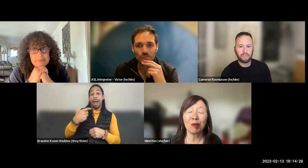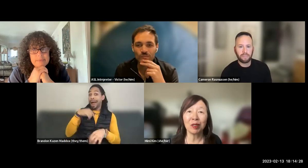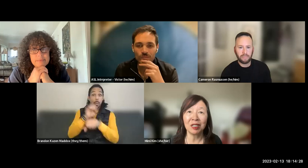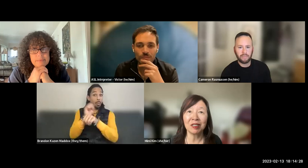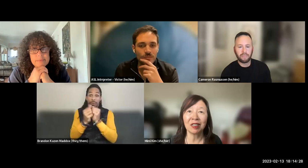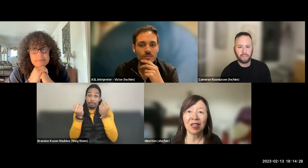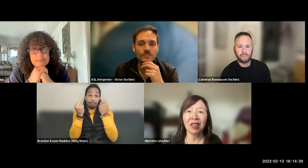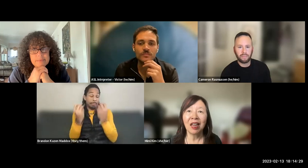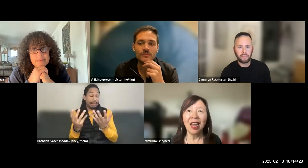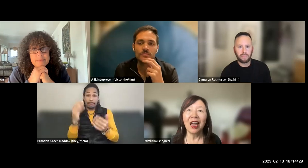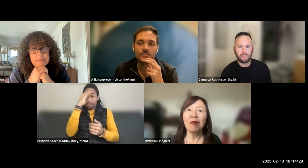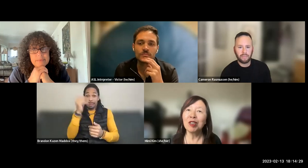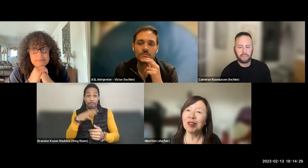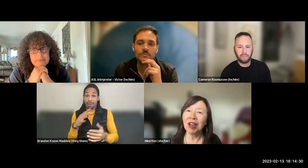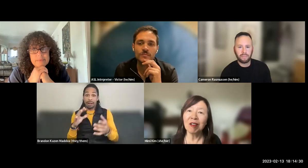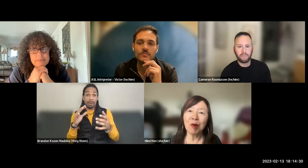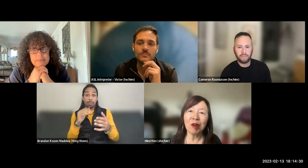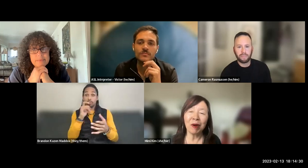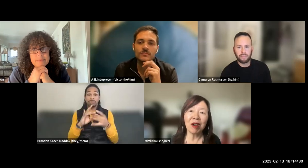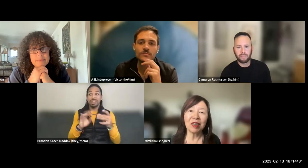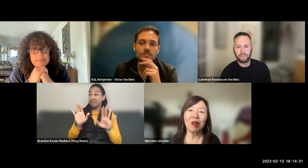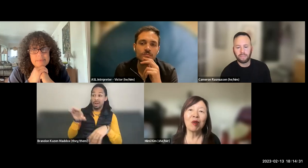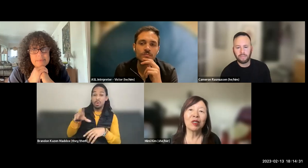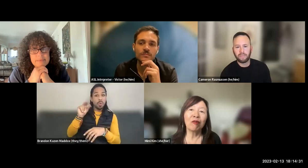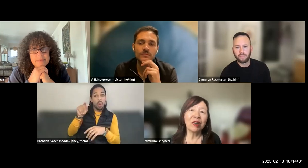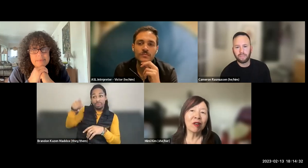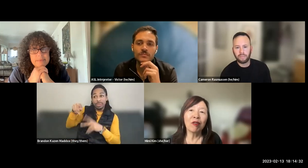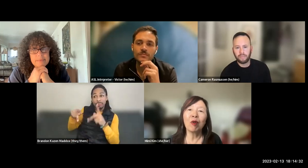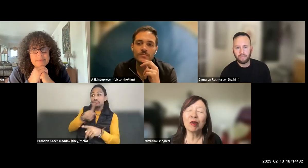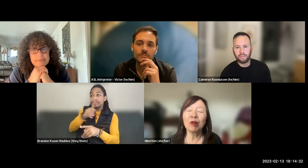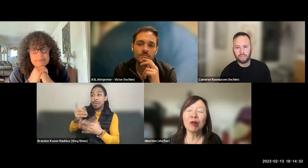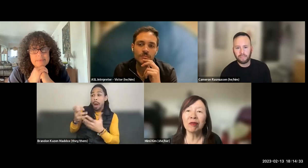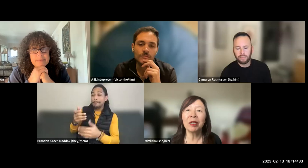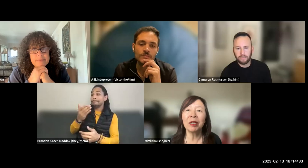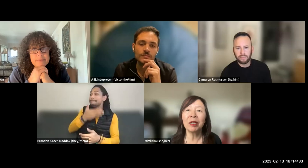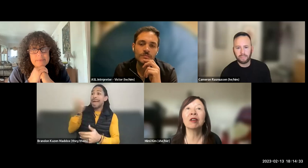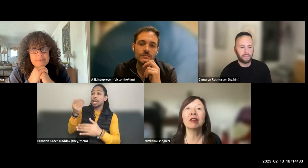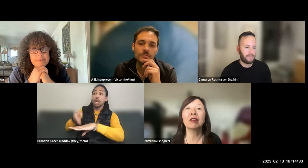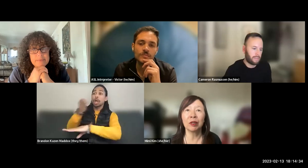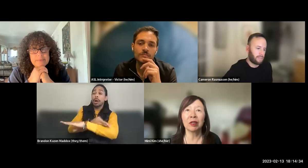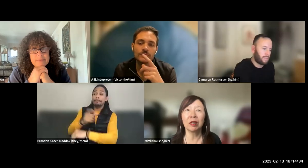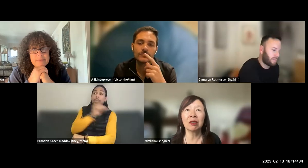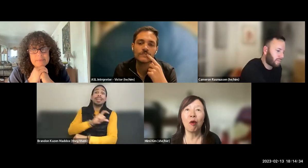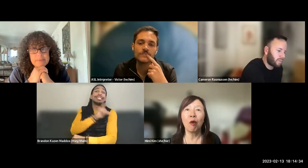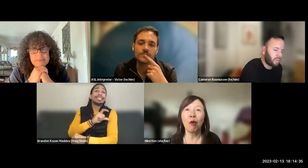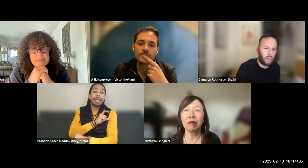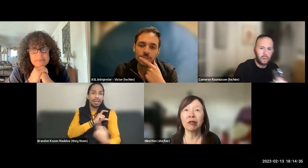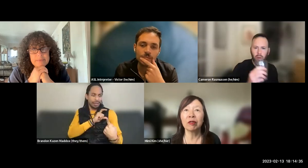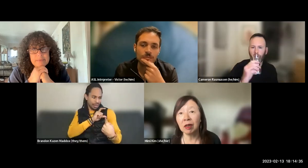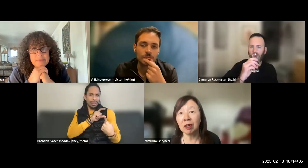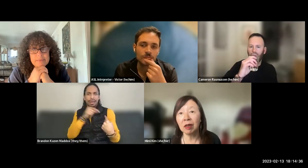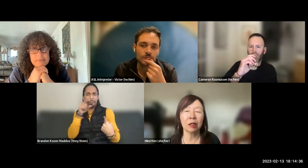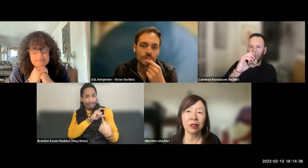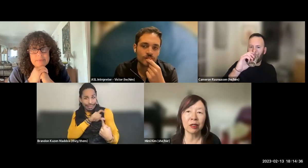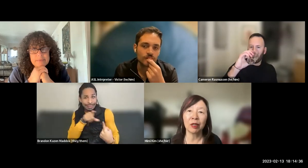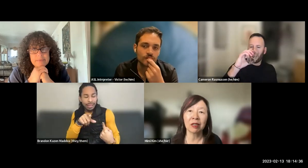they want better policing. And when you talk more about it, what you find is, of course, if somebody does call the police, or